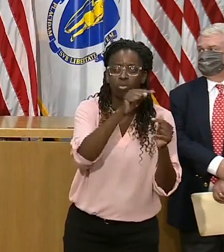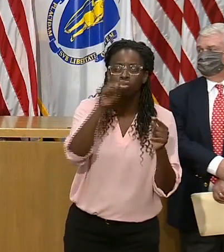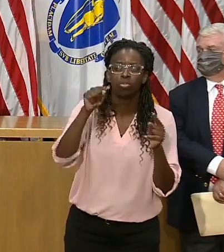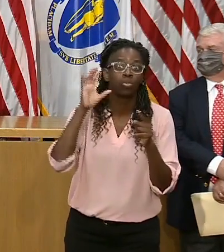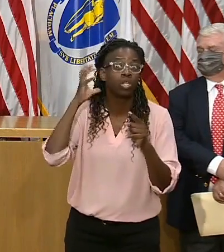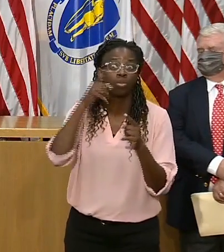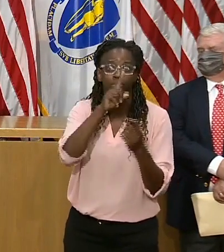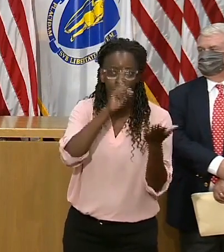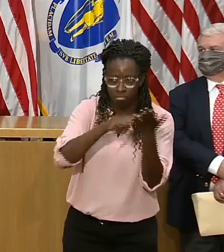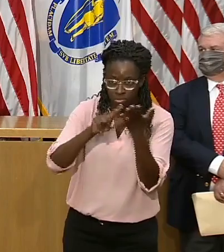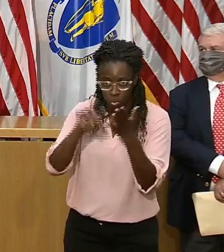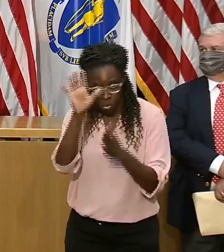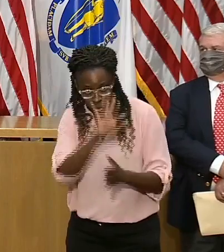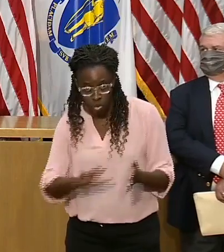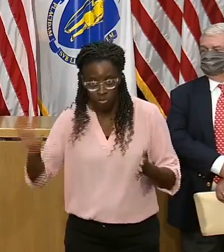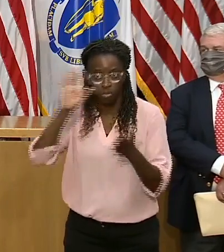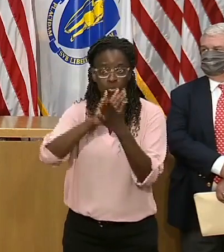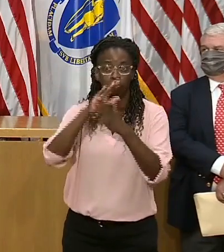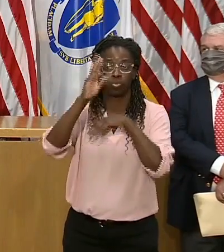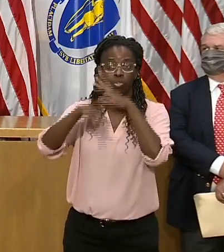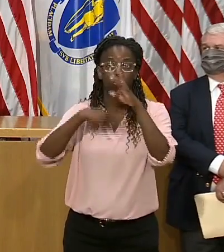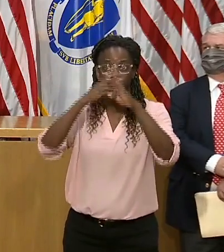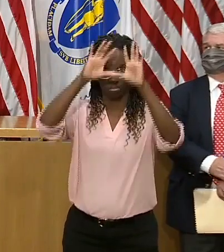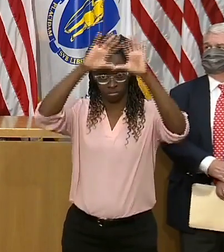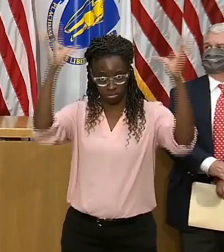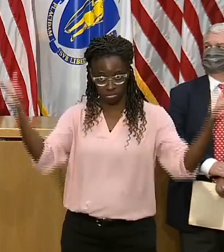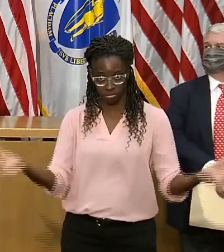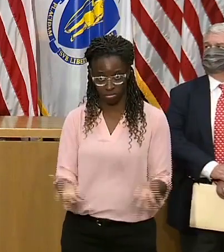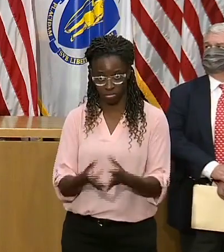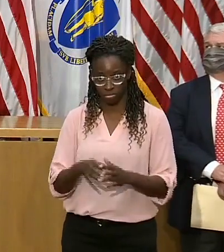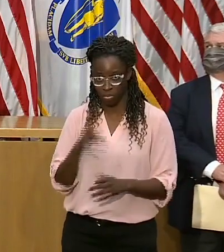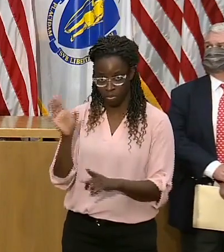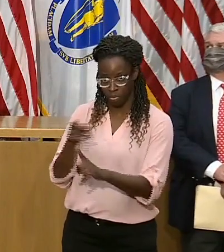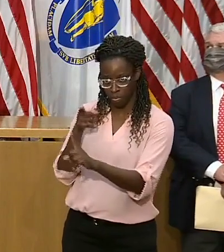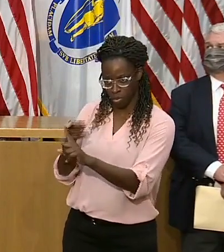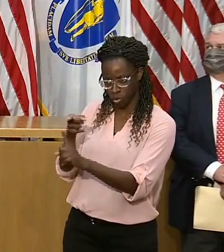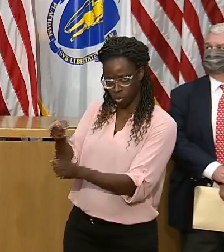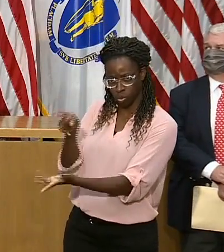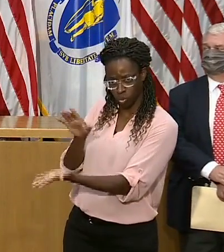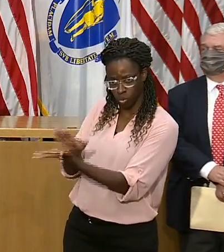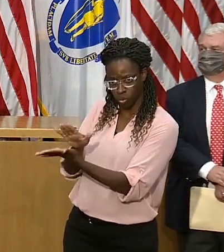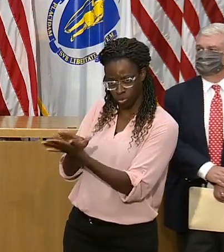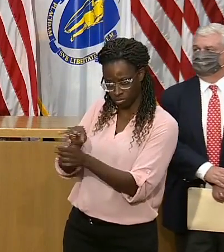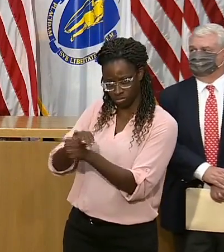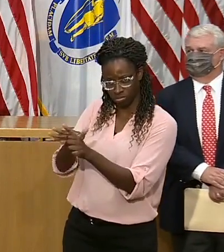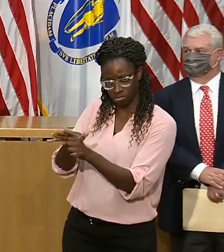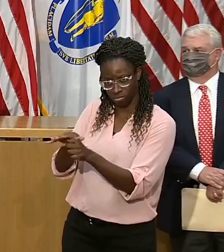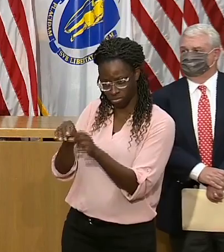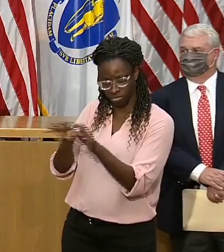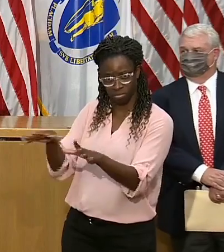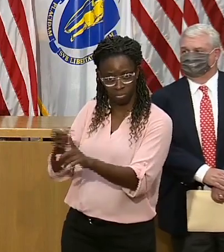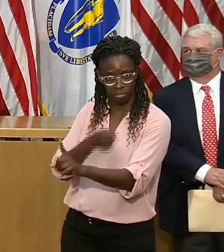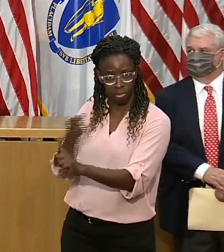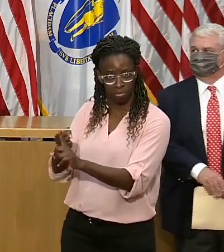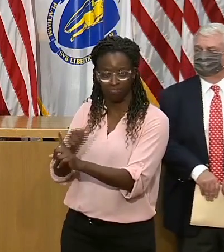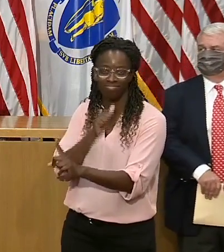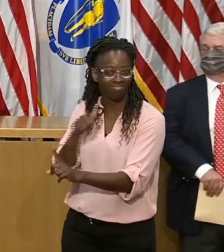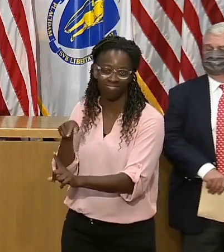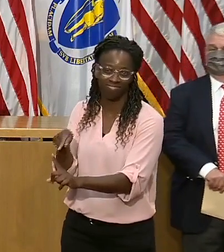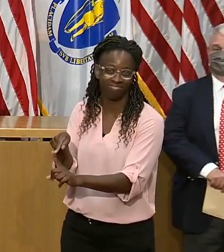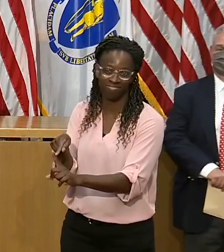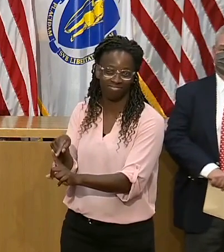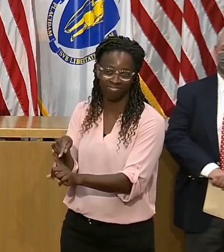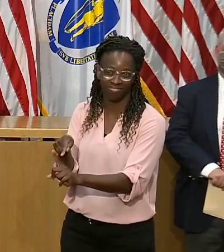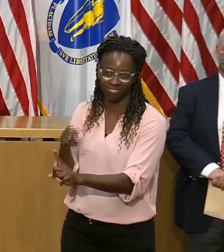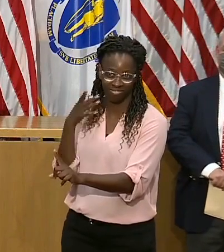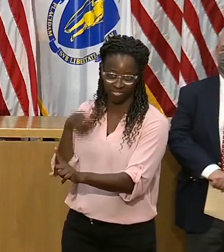world. And the basic conclusion was schools are not a major source of transmission. And I would hope, which is one of the